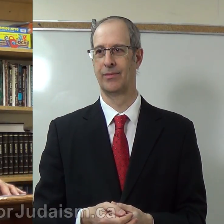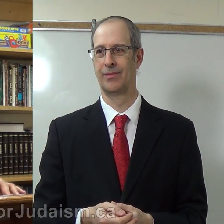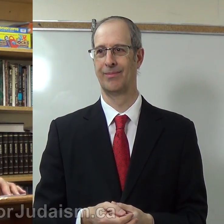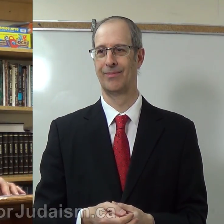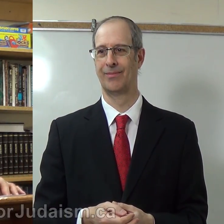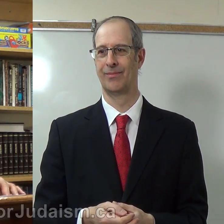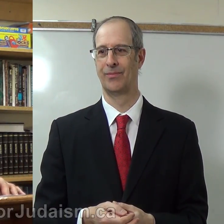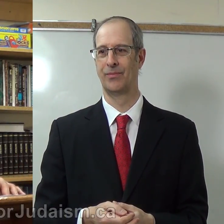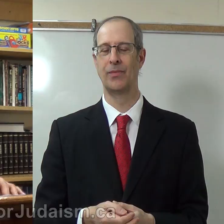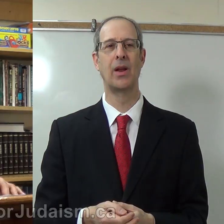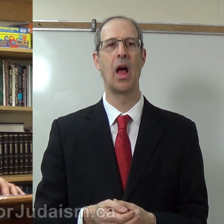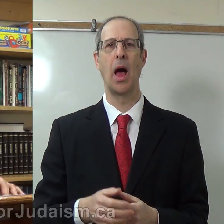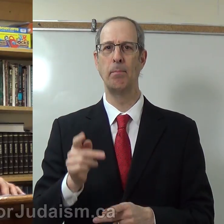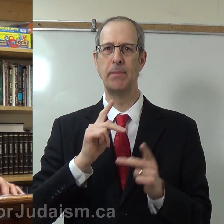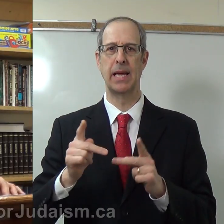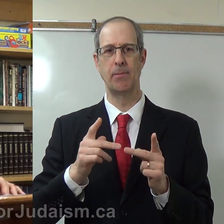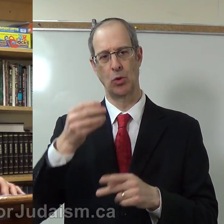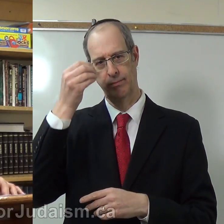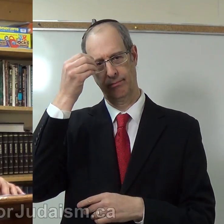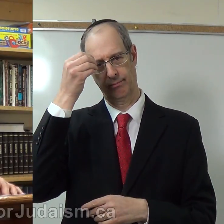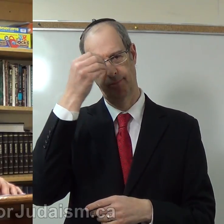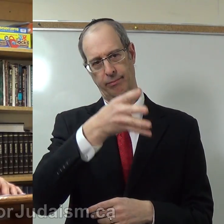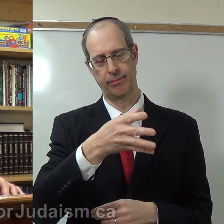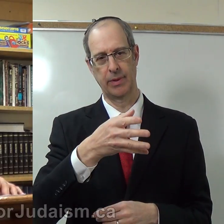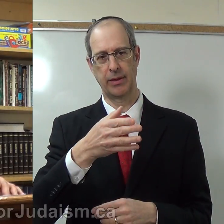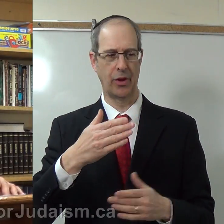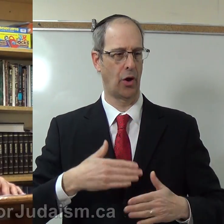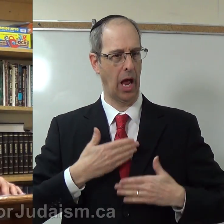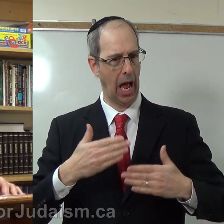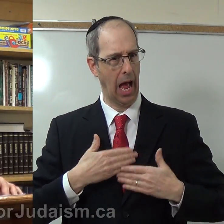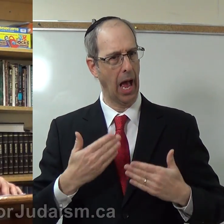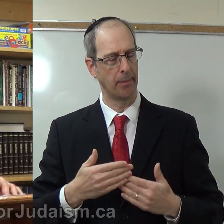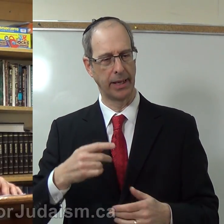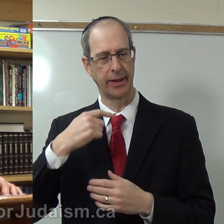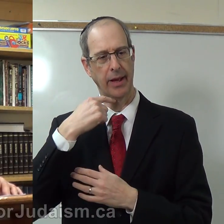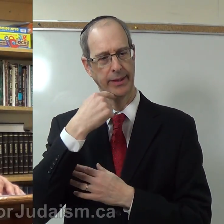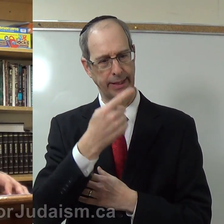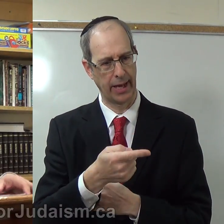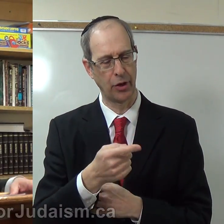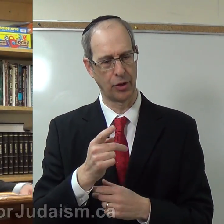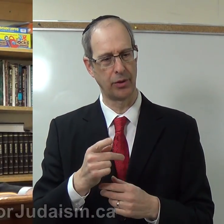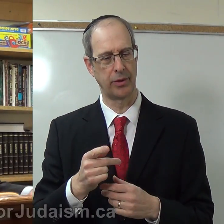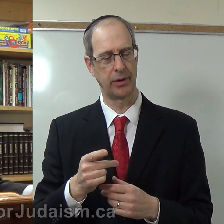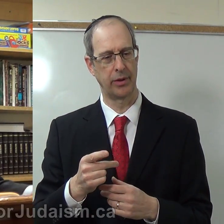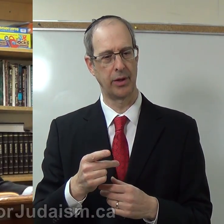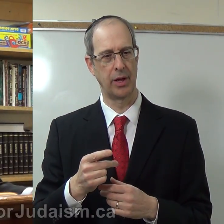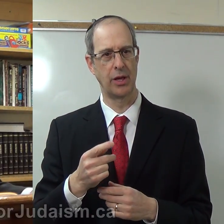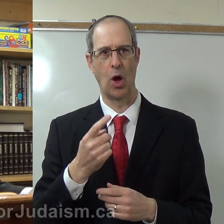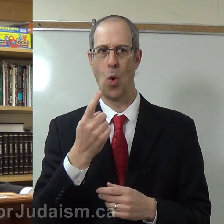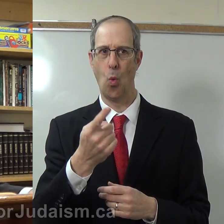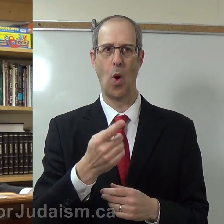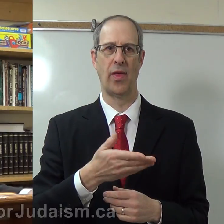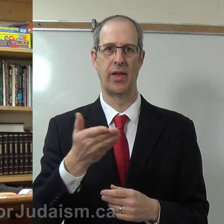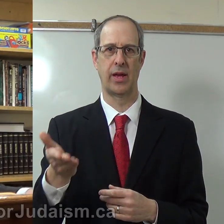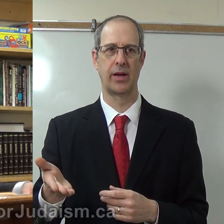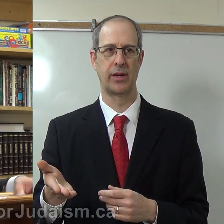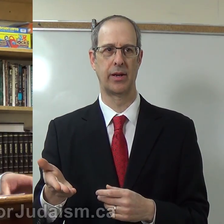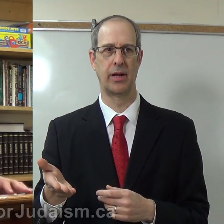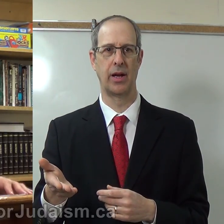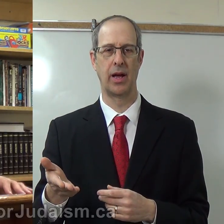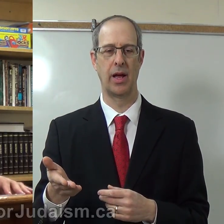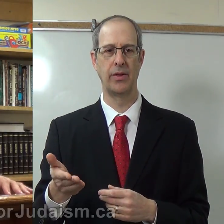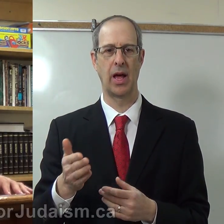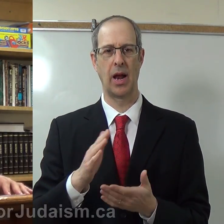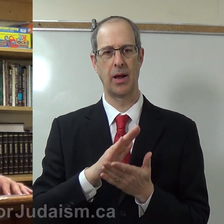people will tell you people that are happy people will tell you that one of the things that